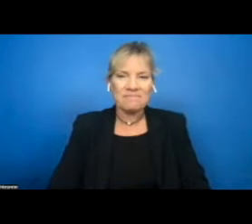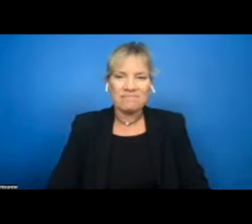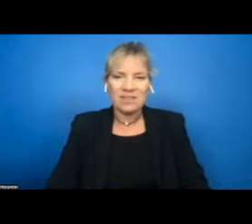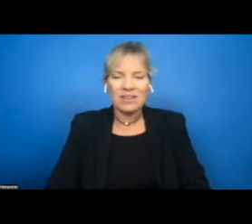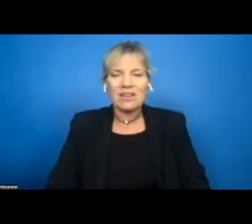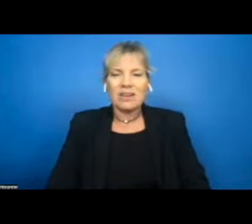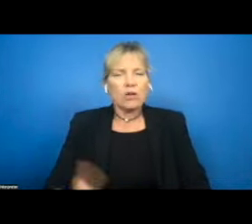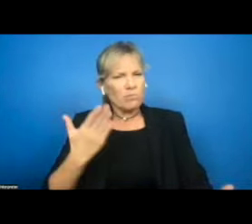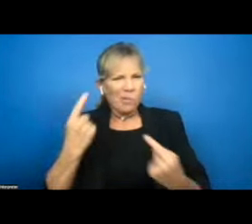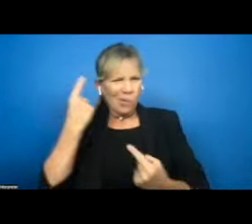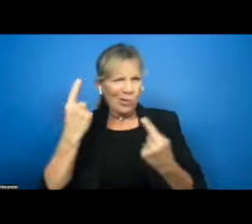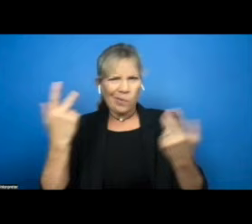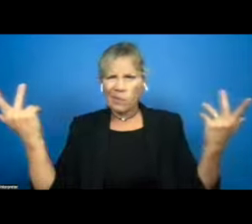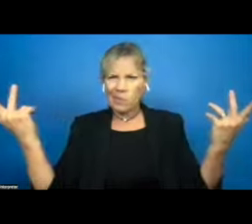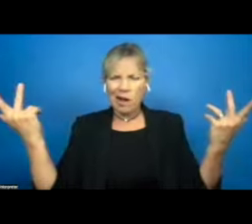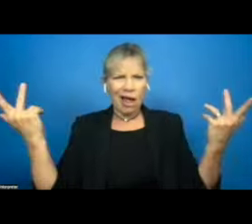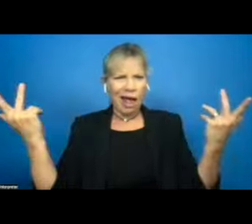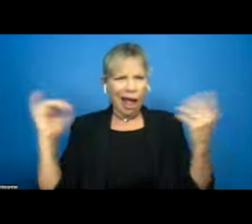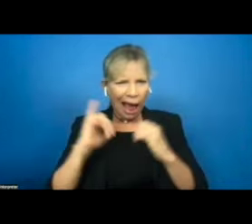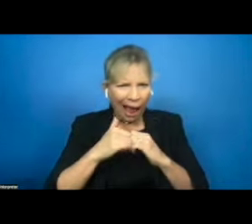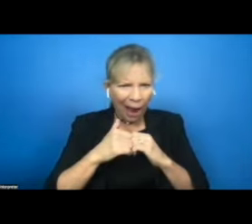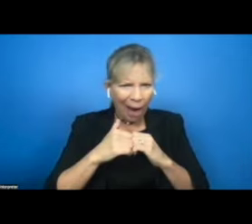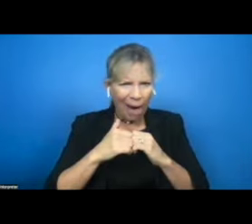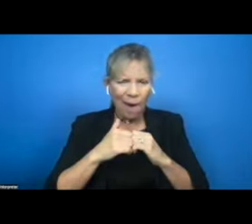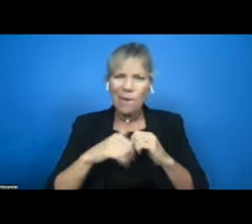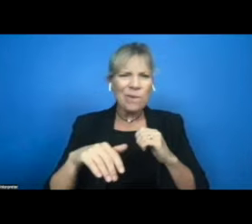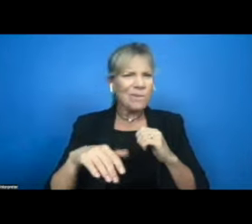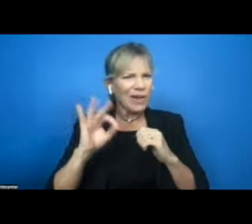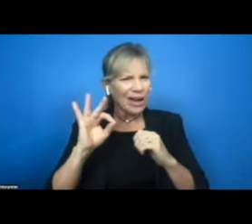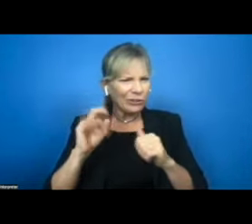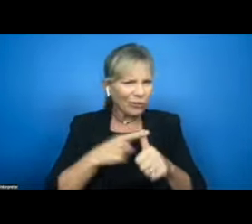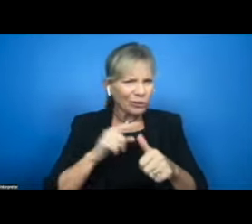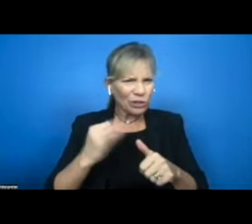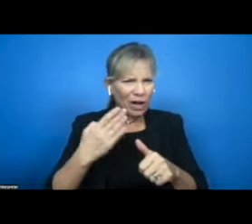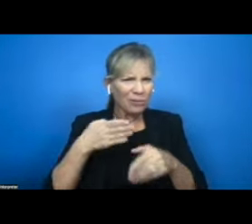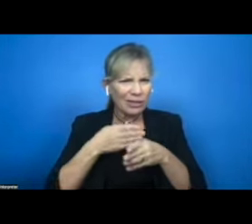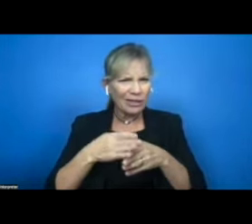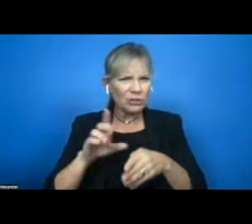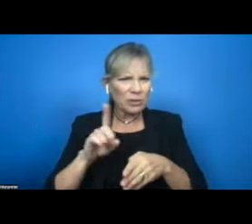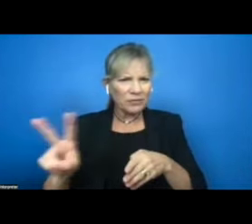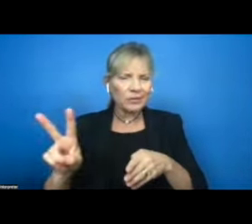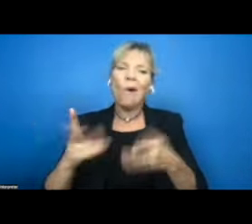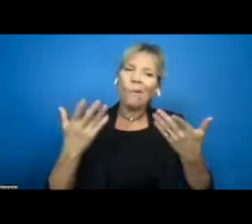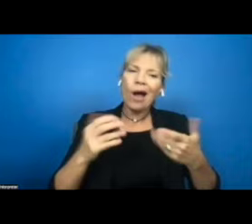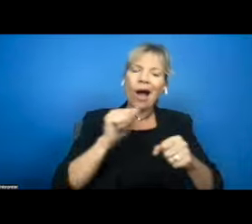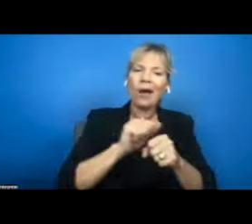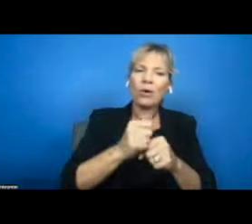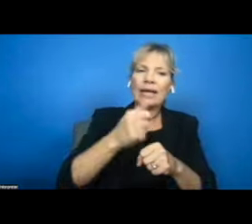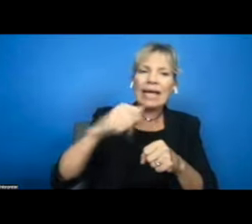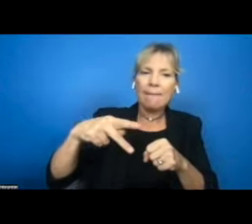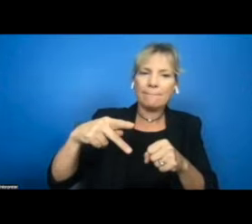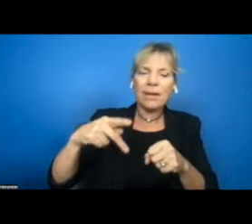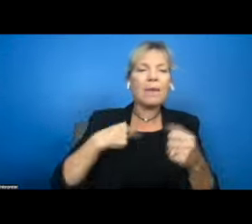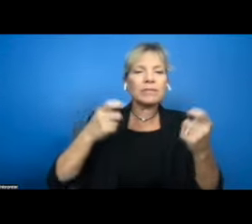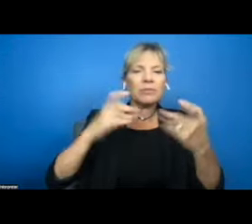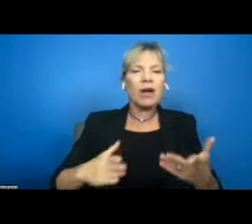You might wonder how I landed my first job in domestic violence. Well, I was working at the Gap as a manager and